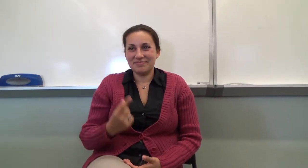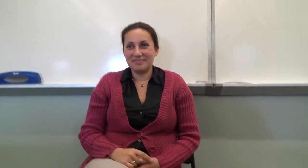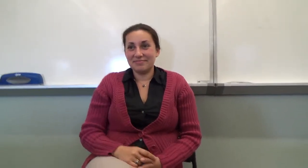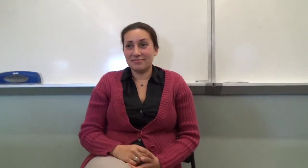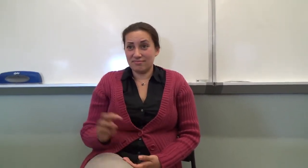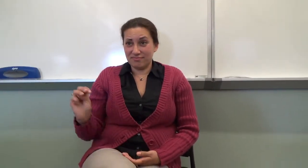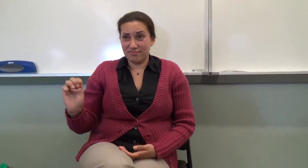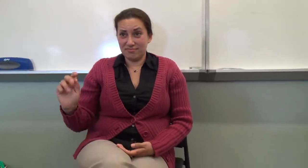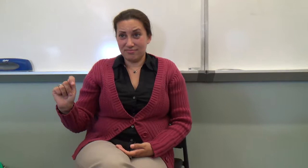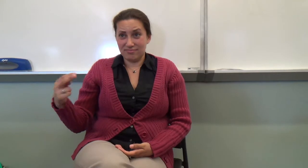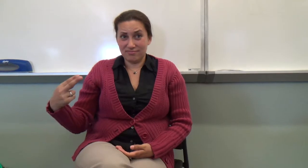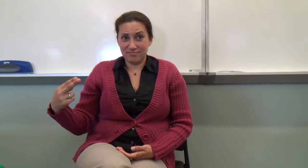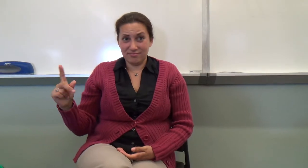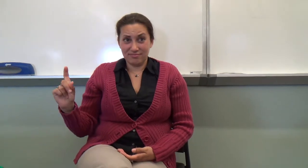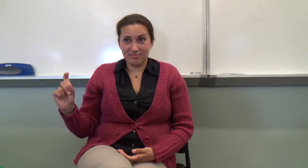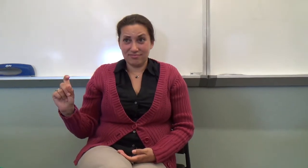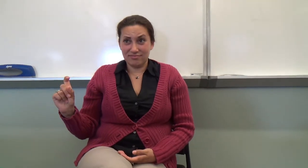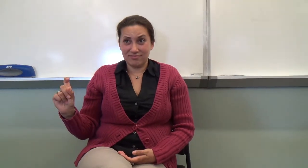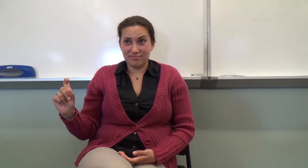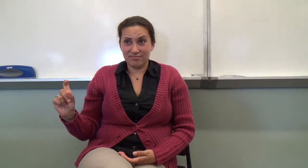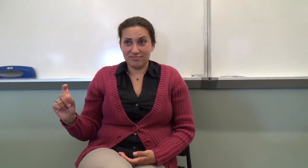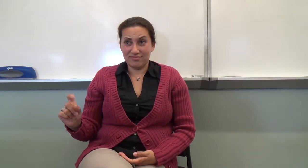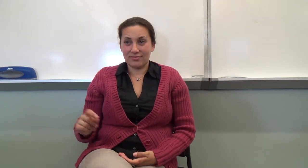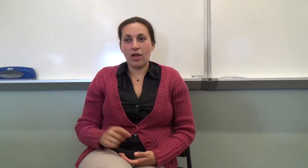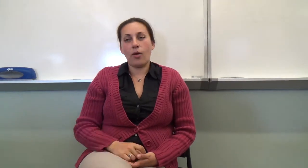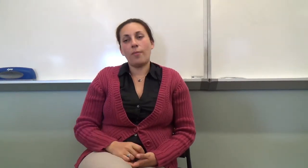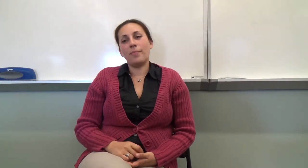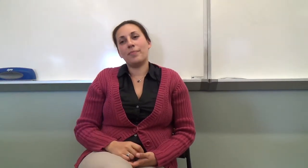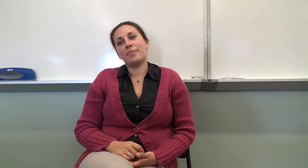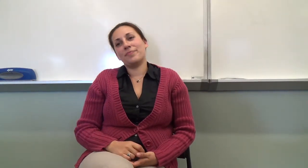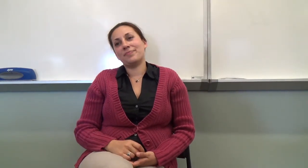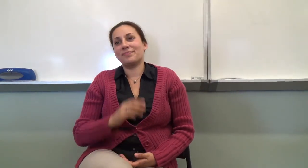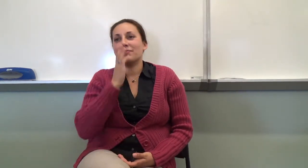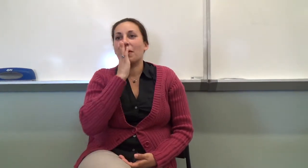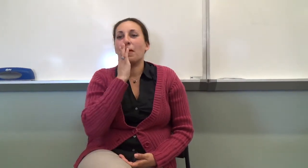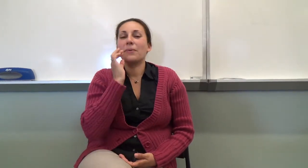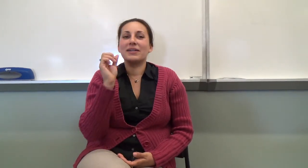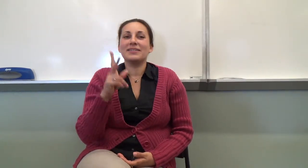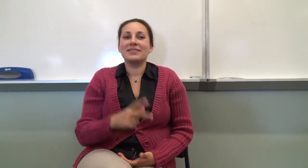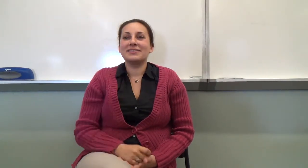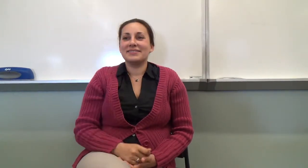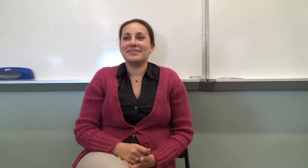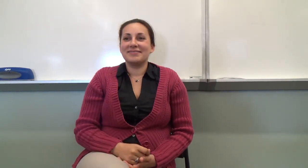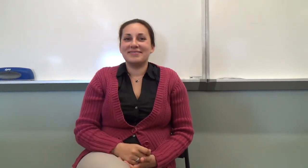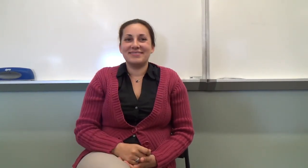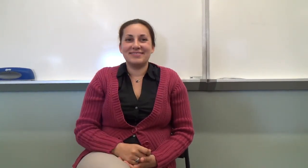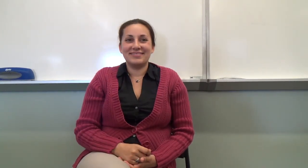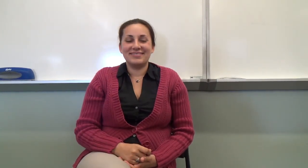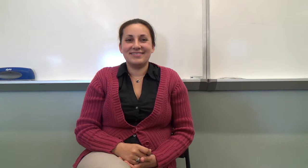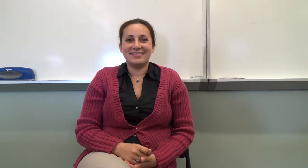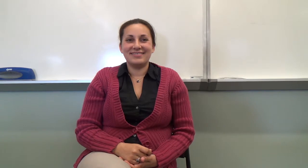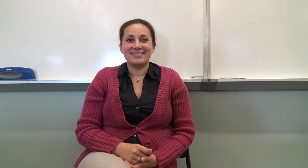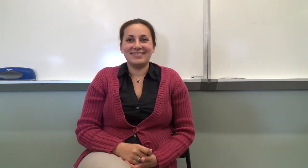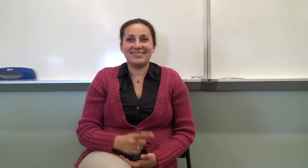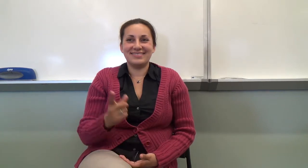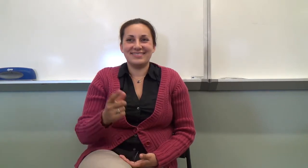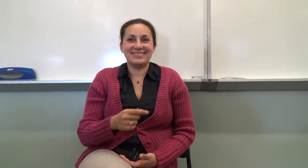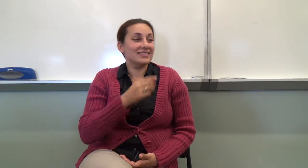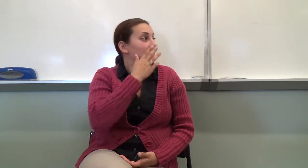So what goes on in one intersection goes on in the other intersection. You can see they're identical. They're copies of each other. Huh? So this is math's